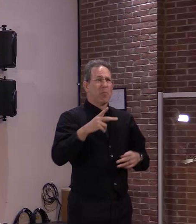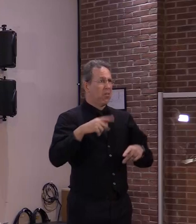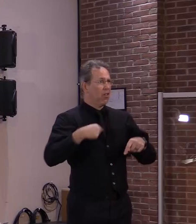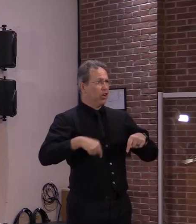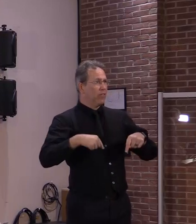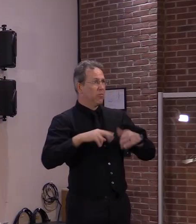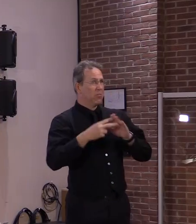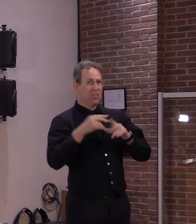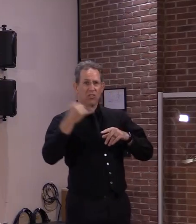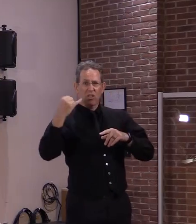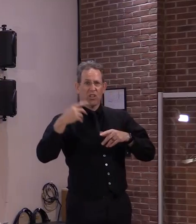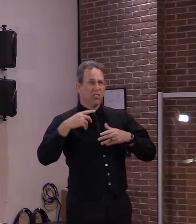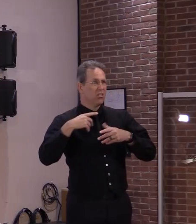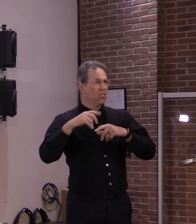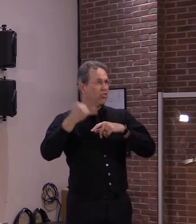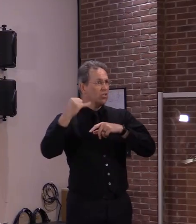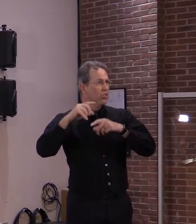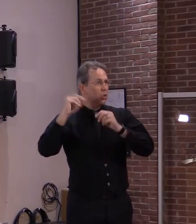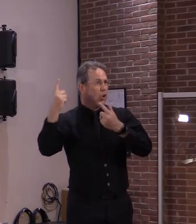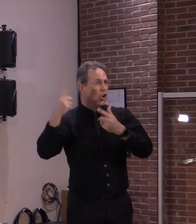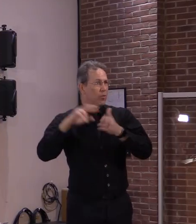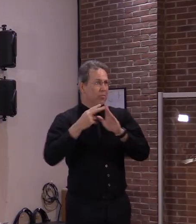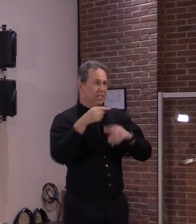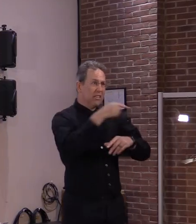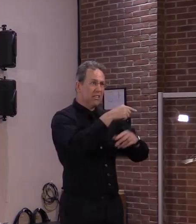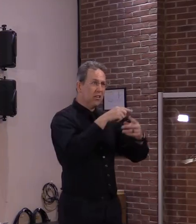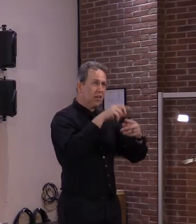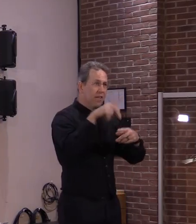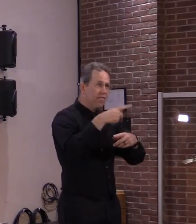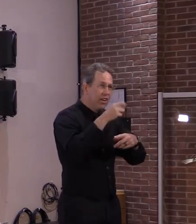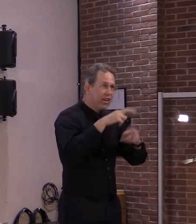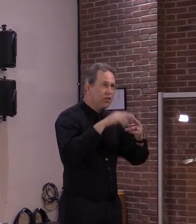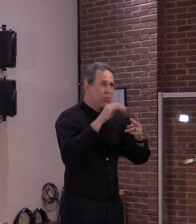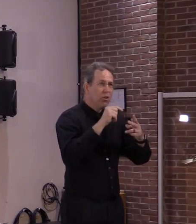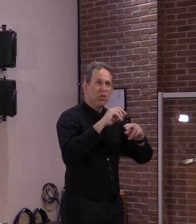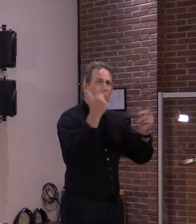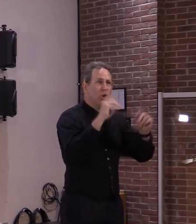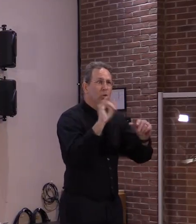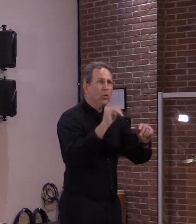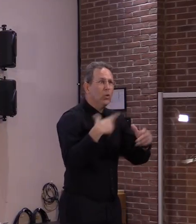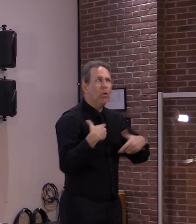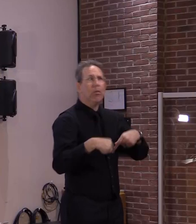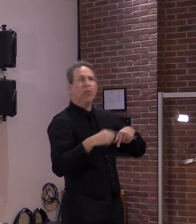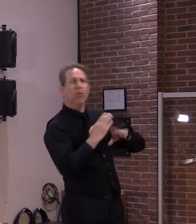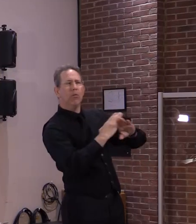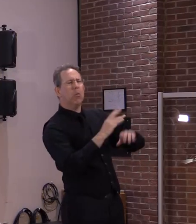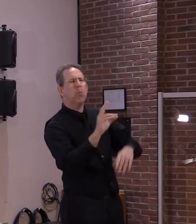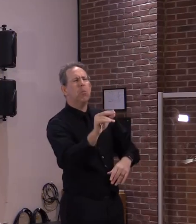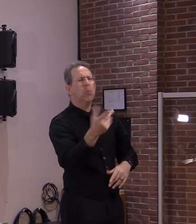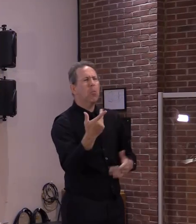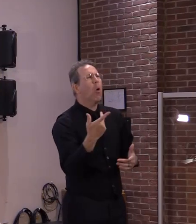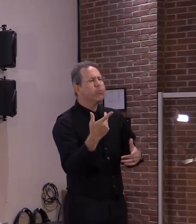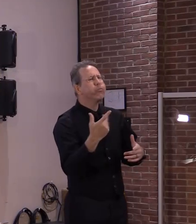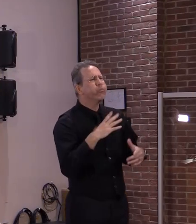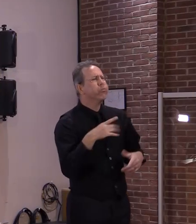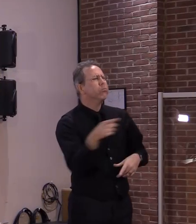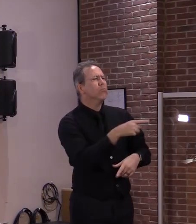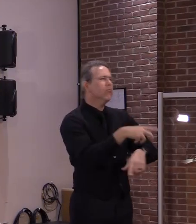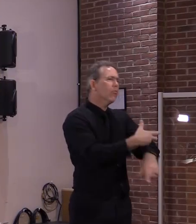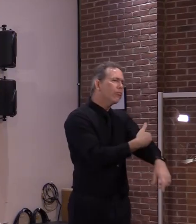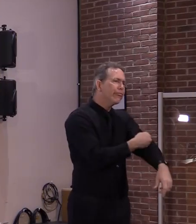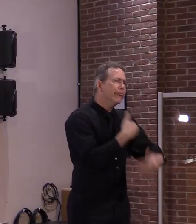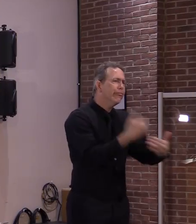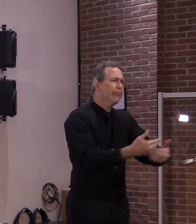know that we've hypothesized, and we meaning the public health community in general, about how